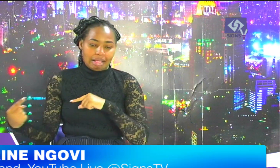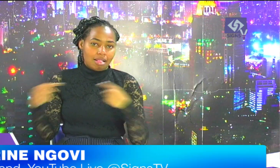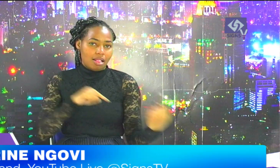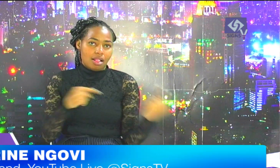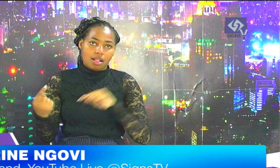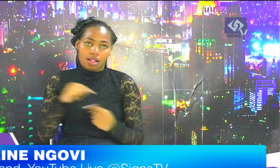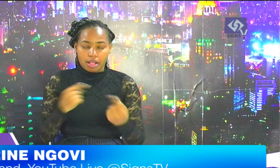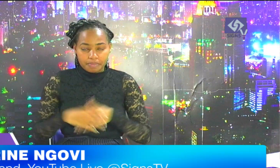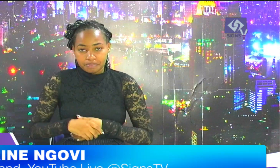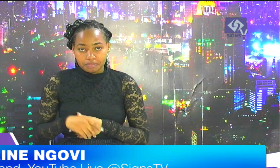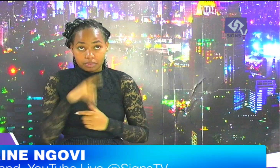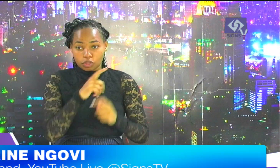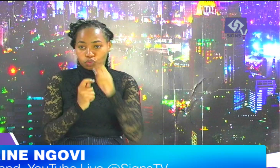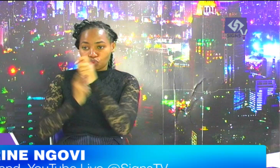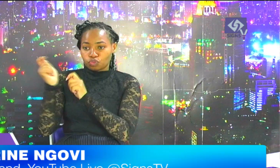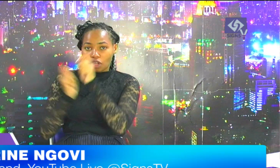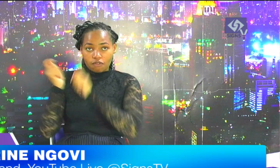of human-wildlife conflict.